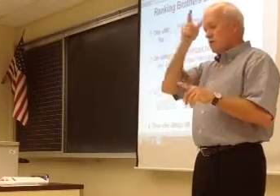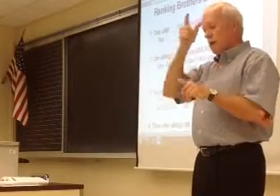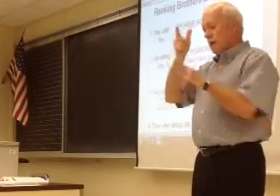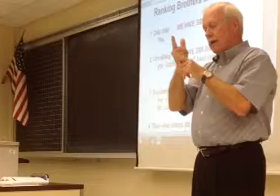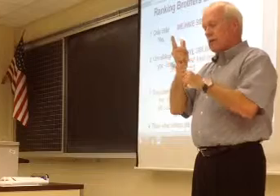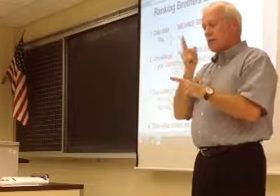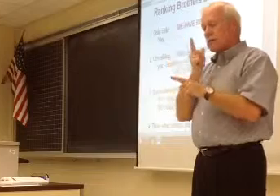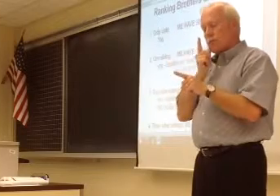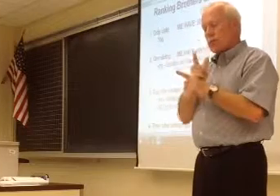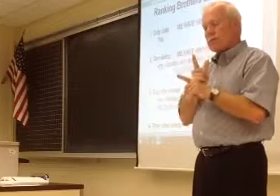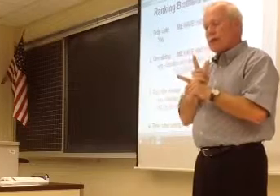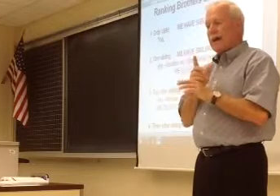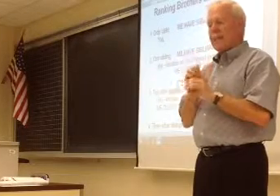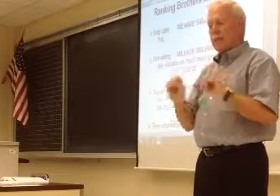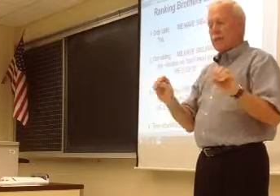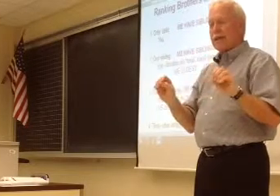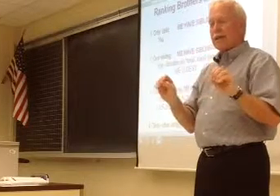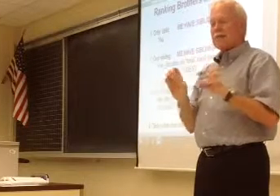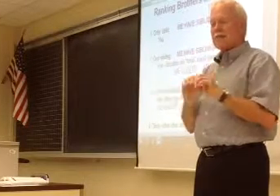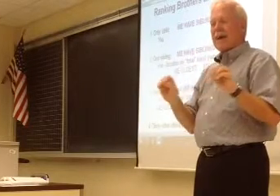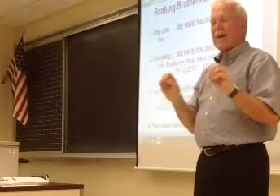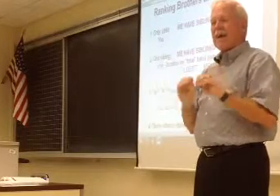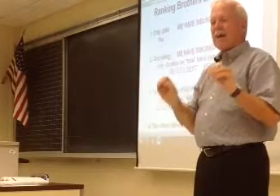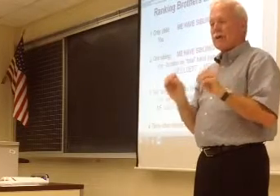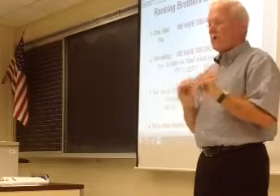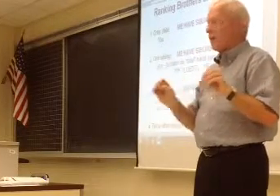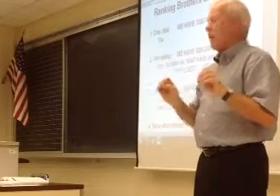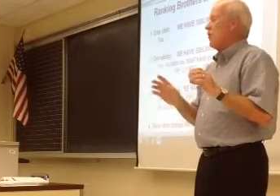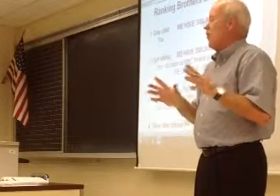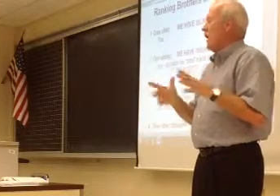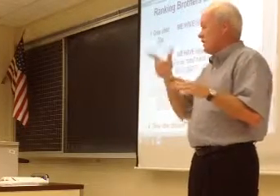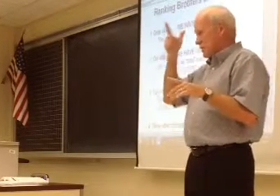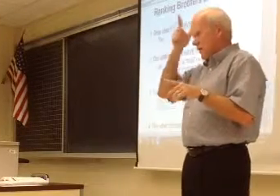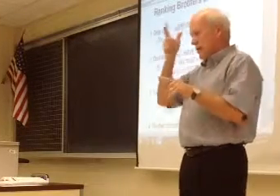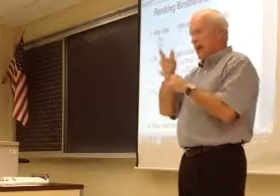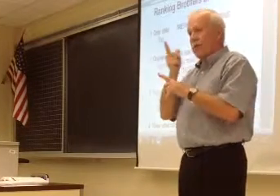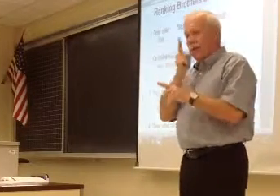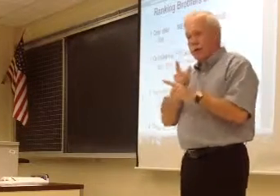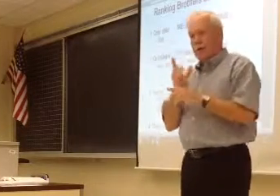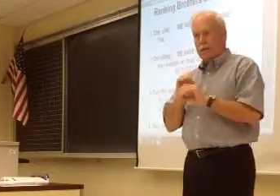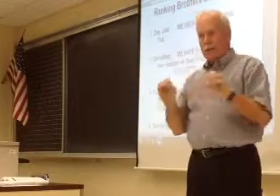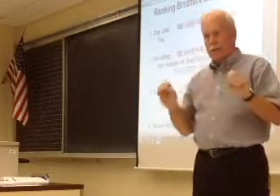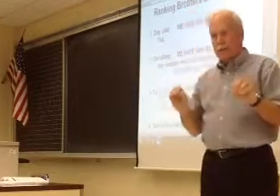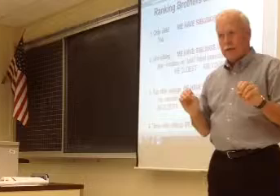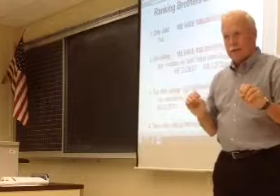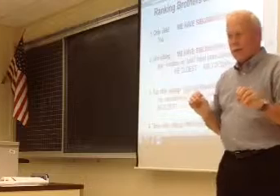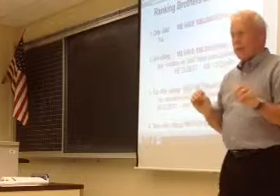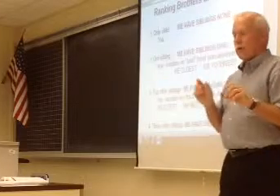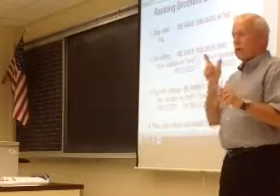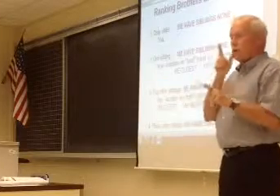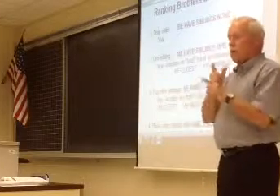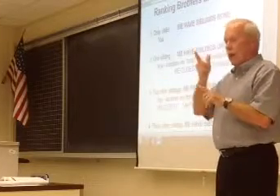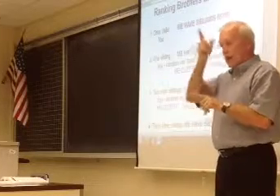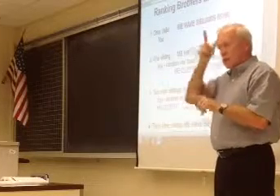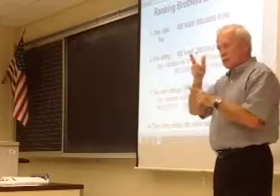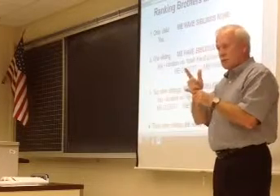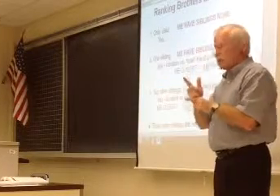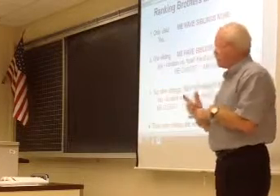started here because I'm going to sign my last sign down here. I don't know why I just came down that way, none. But you can do that just as